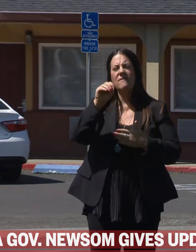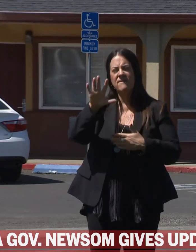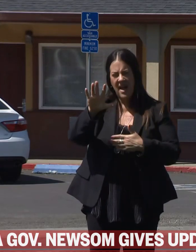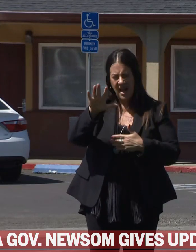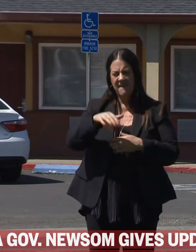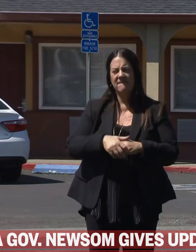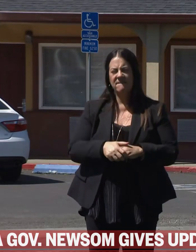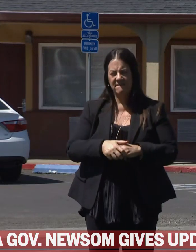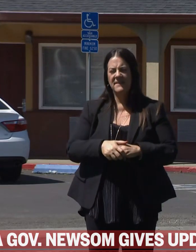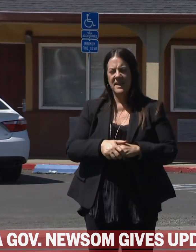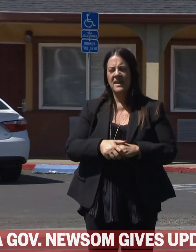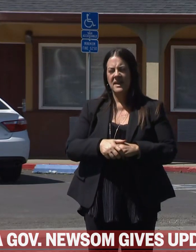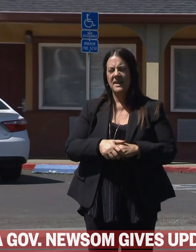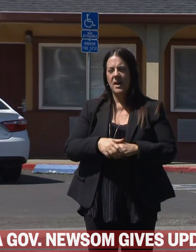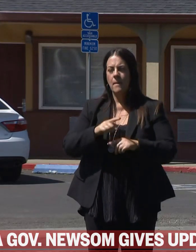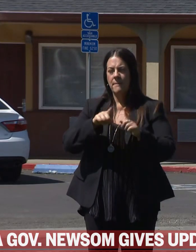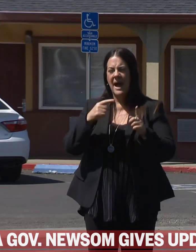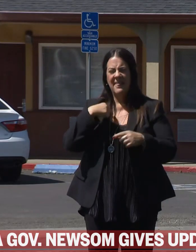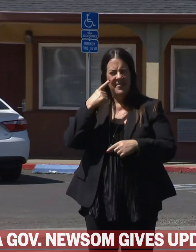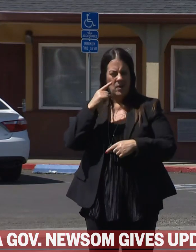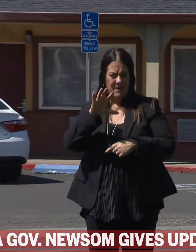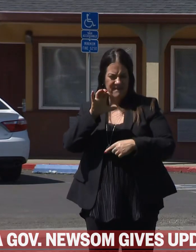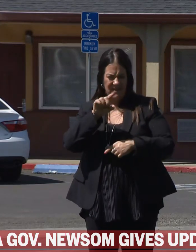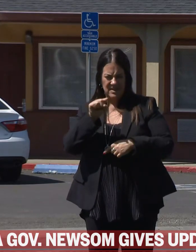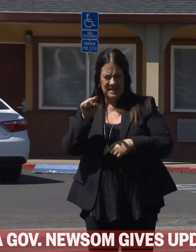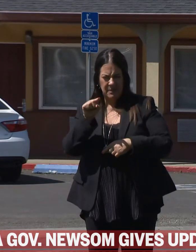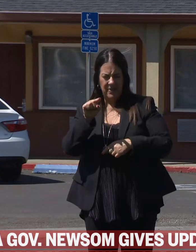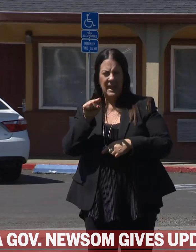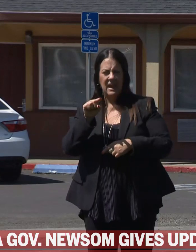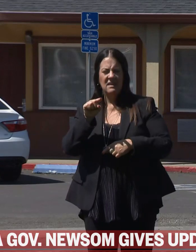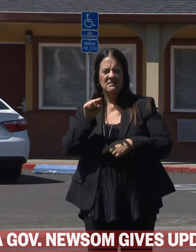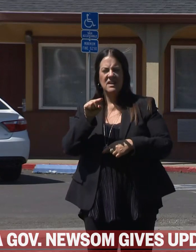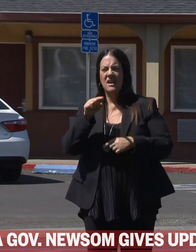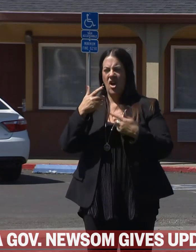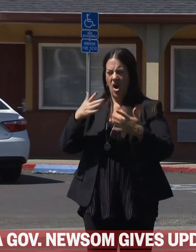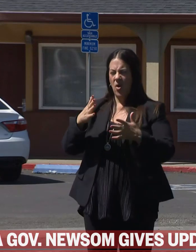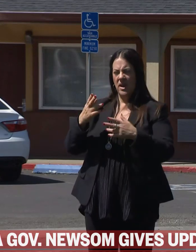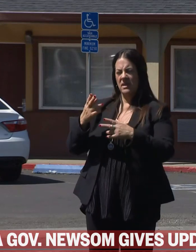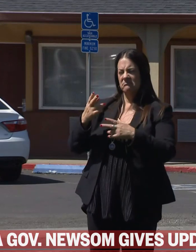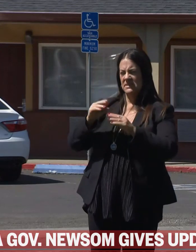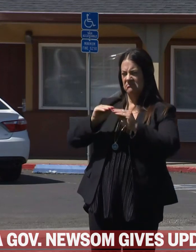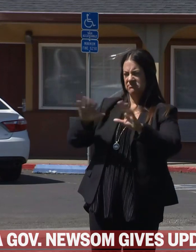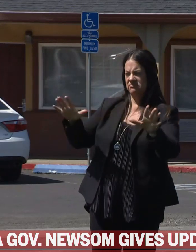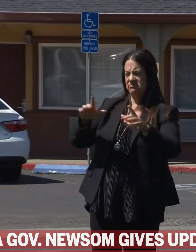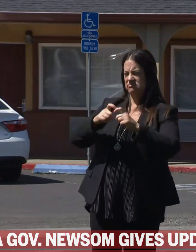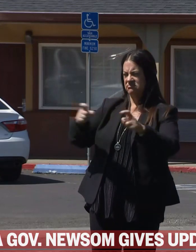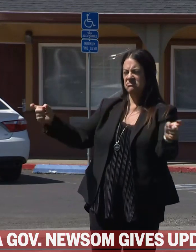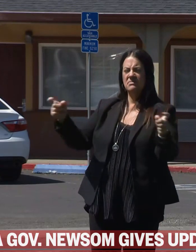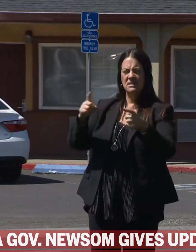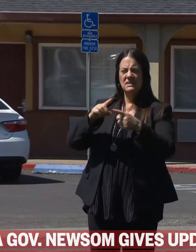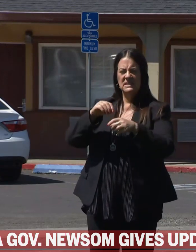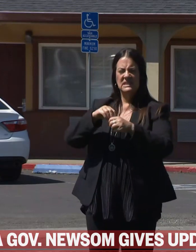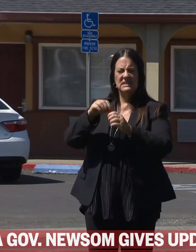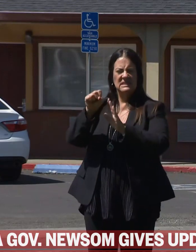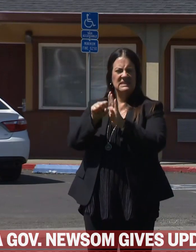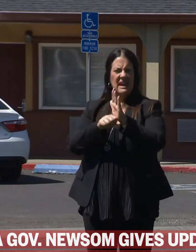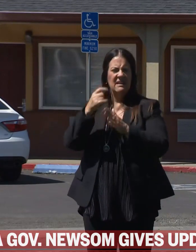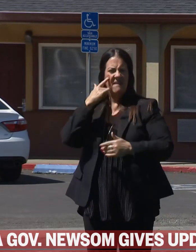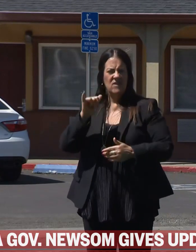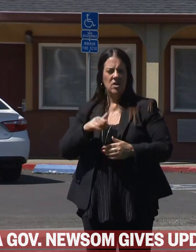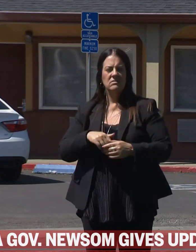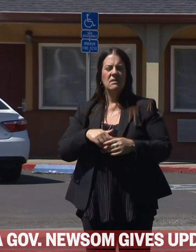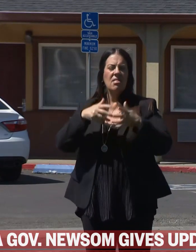a clarified number if I'm off by one or two, but roughly have been distributed throughout the state. All the rest we're trying to get out as quickly as